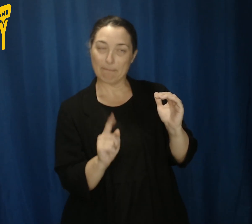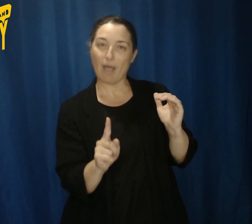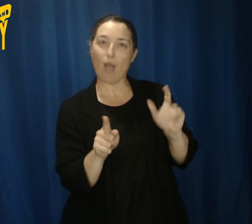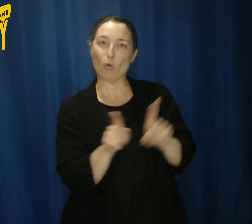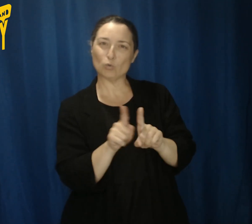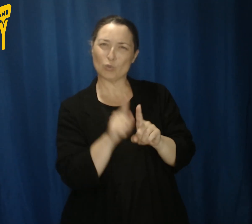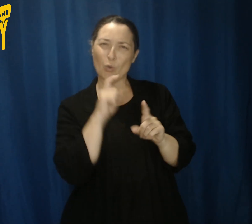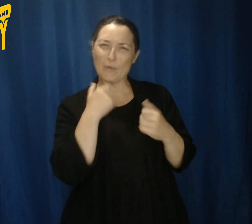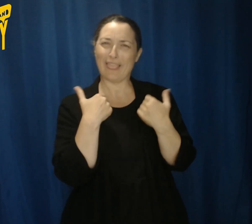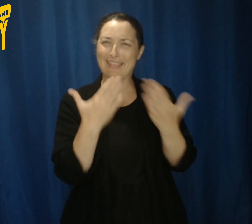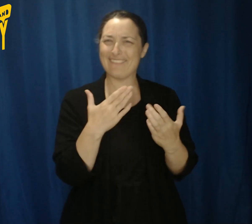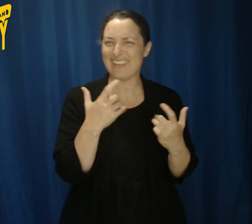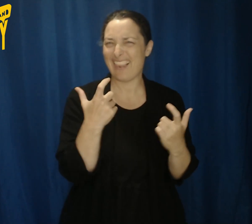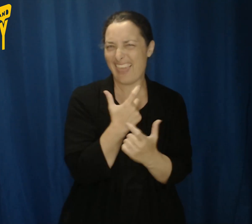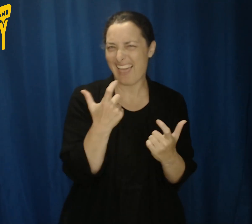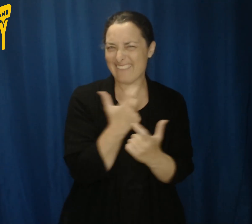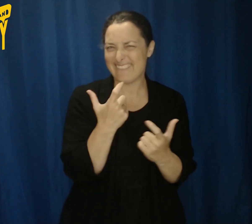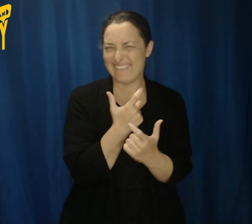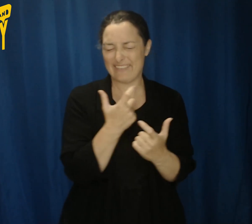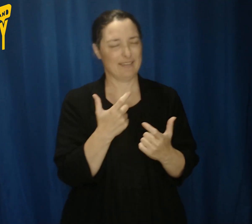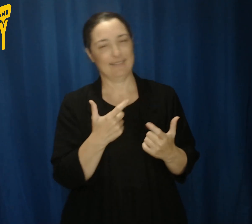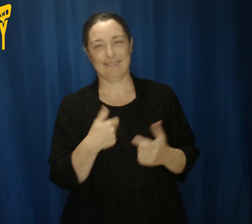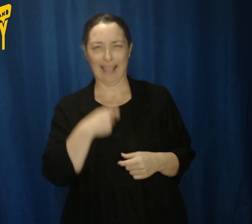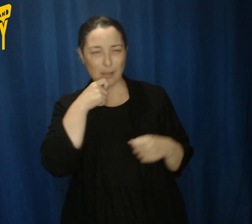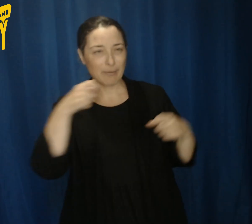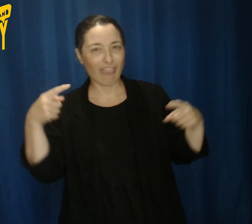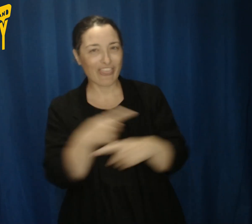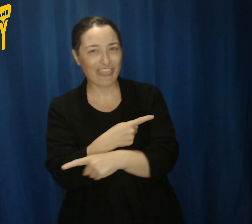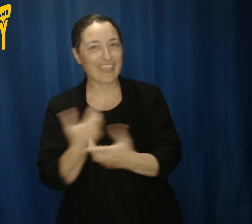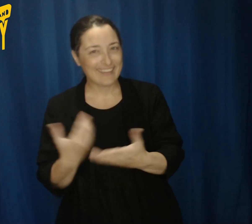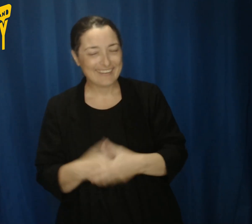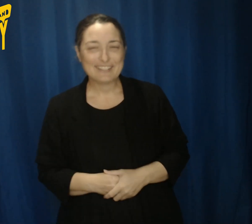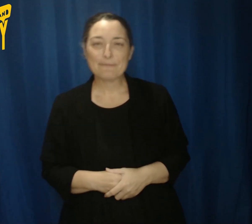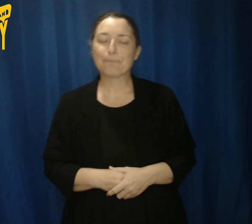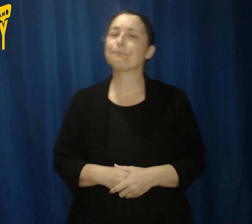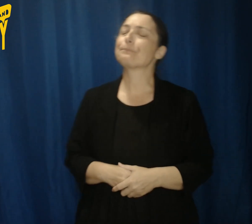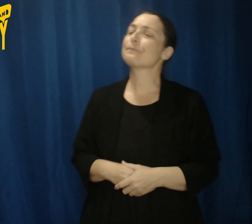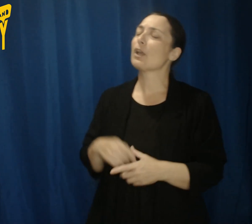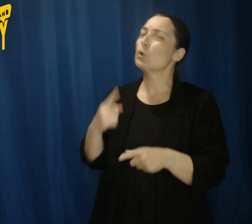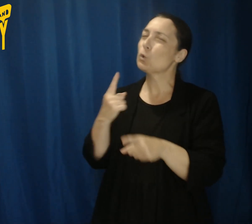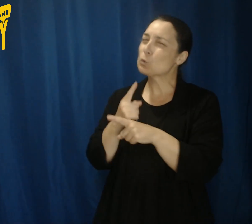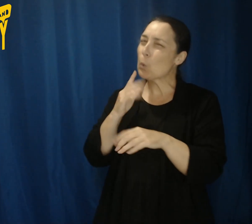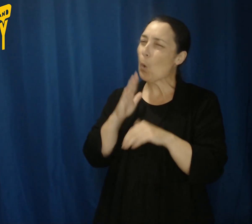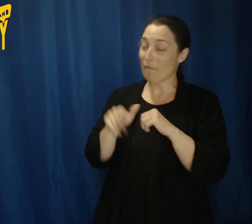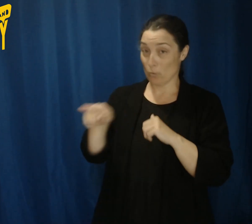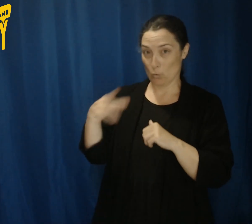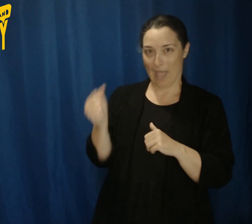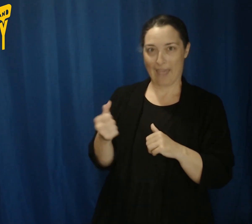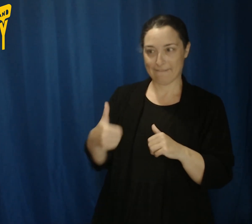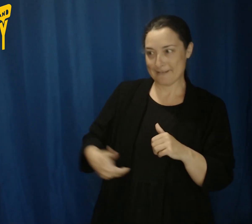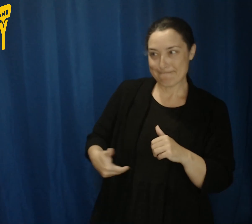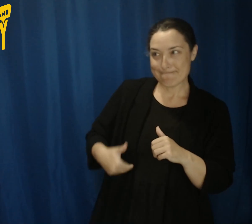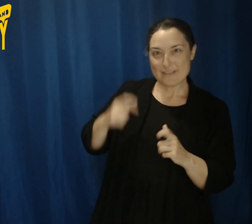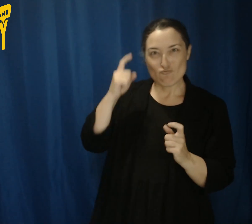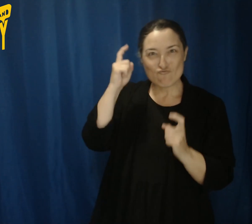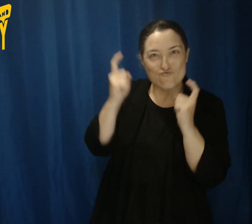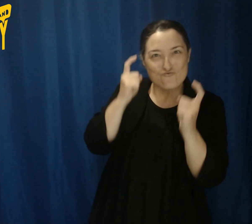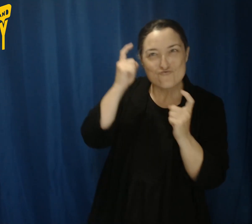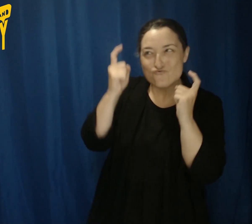know that all seems very contradictory, doesn't it? You were talking about having a curiosity. How do you know when you have an